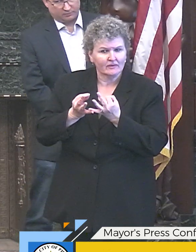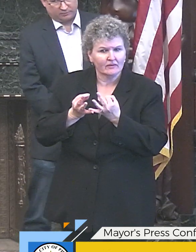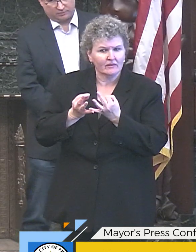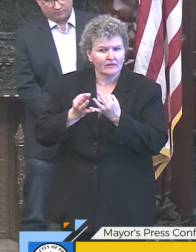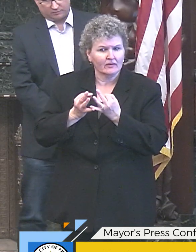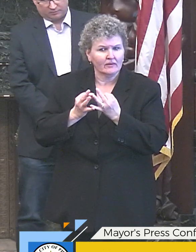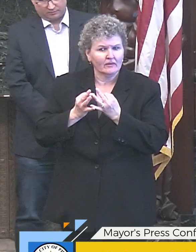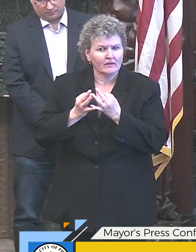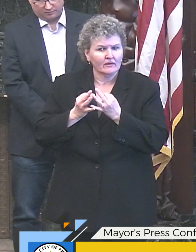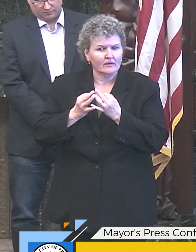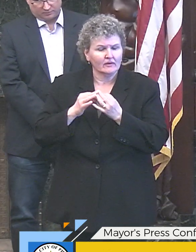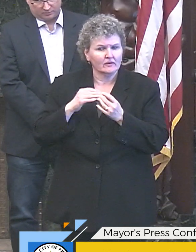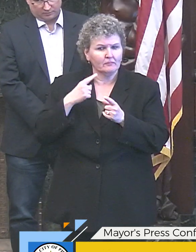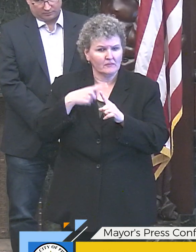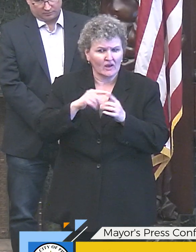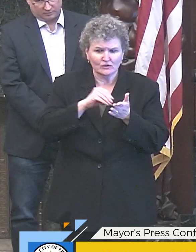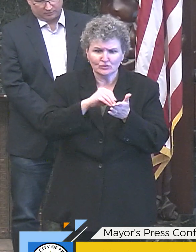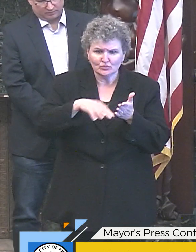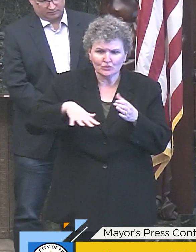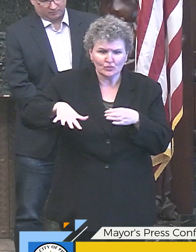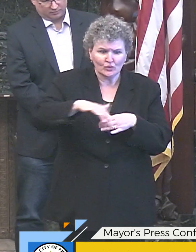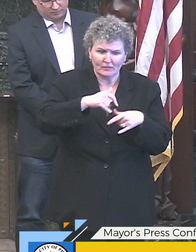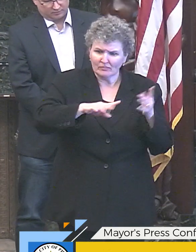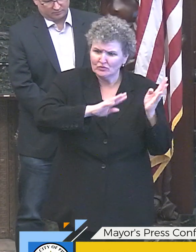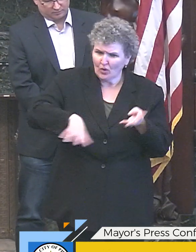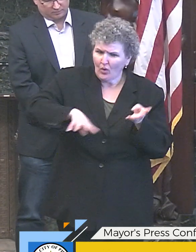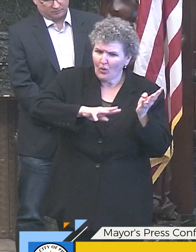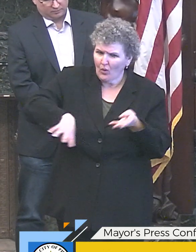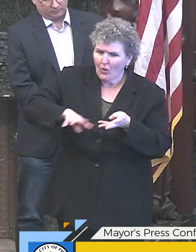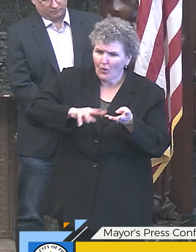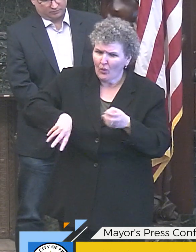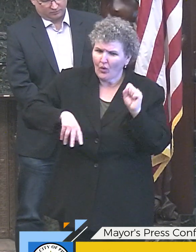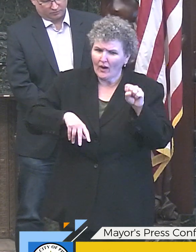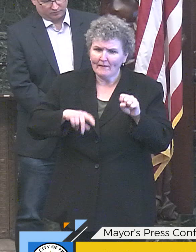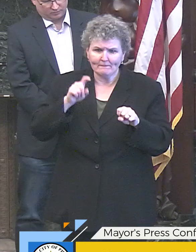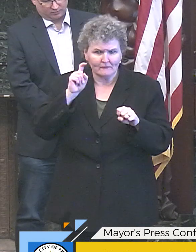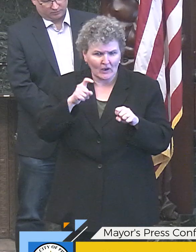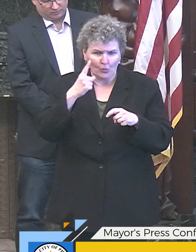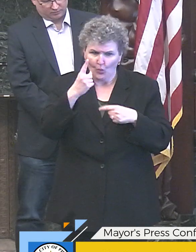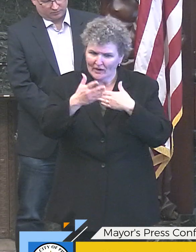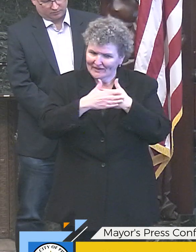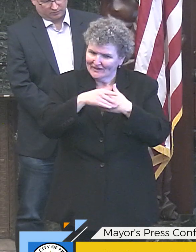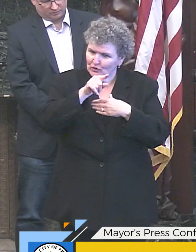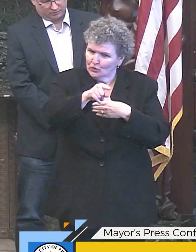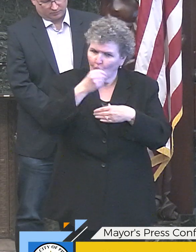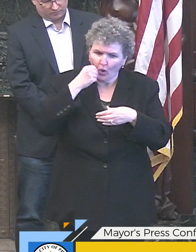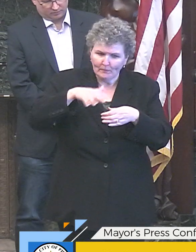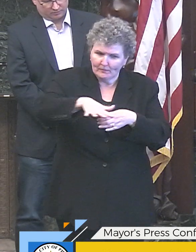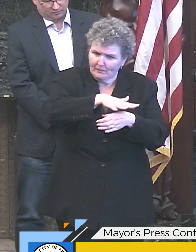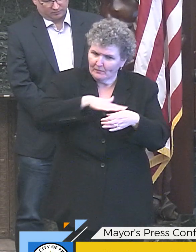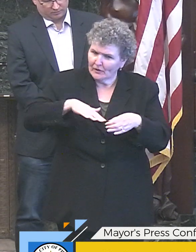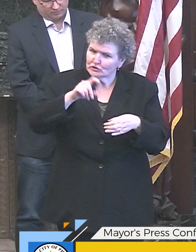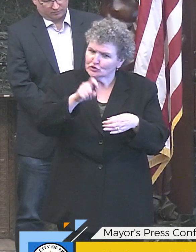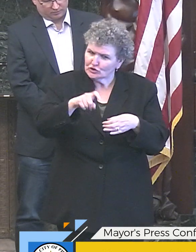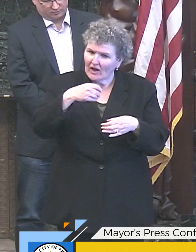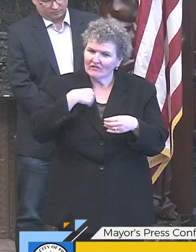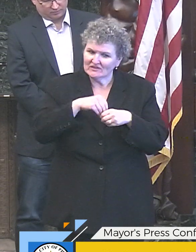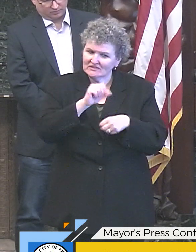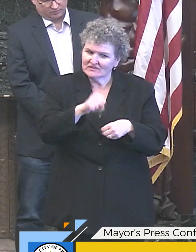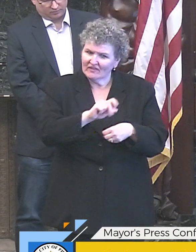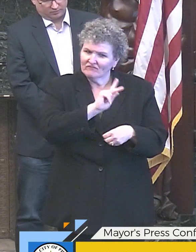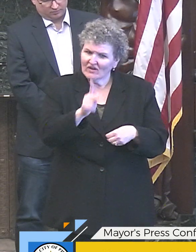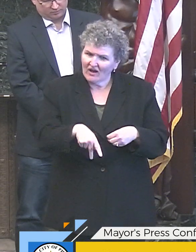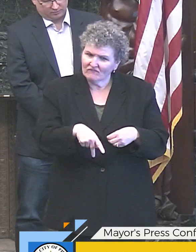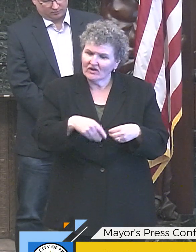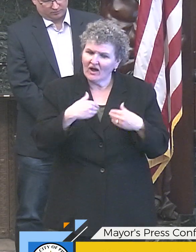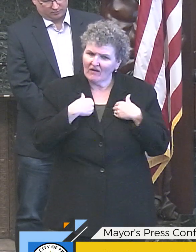for students. So there's got to be one near you or near people in South Philadelphia, and we can get